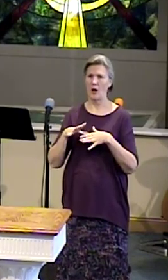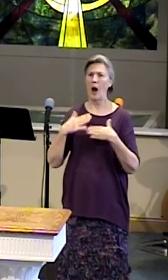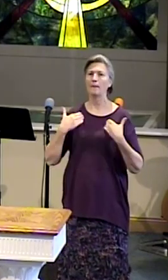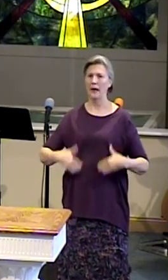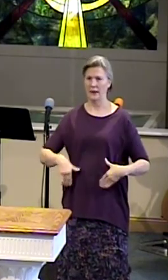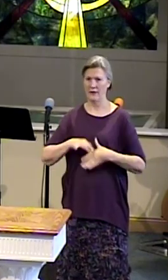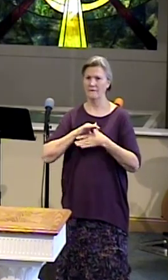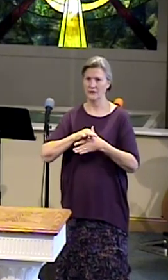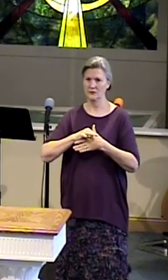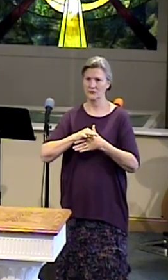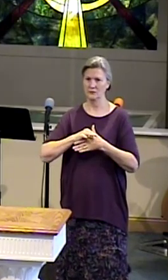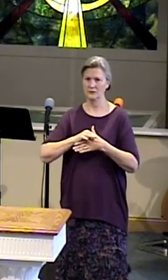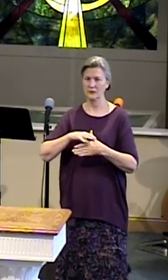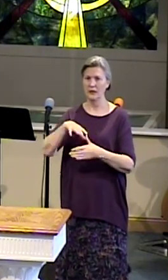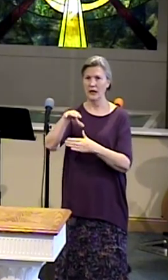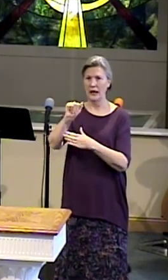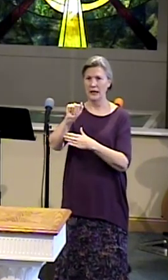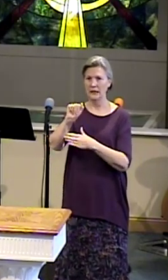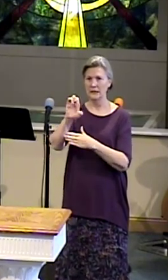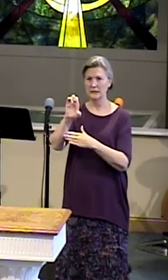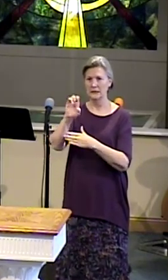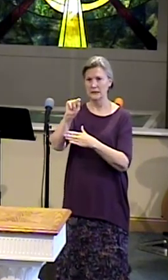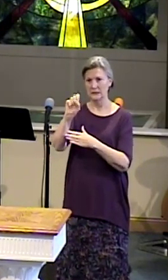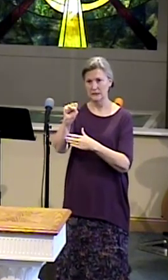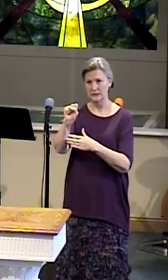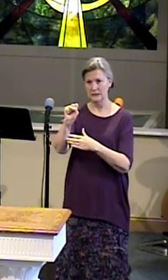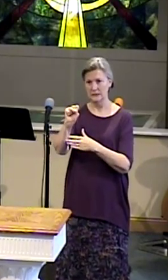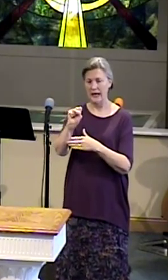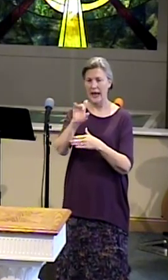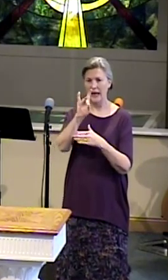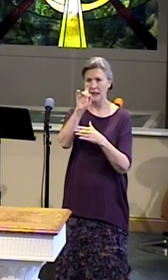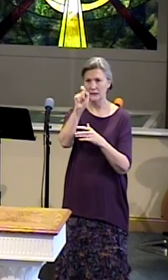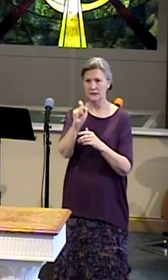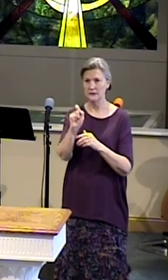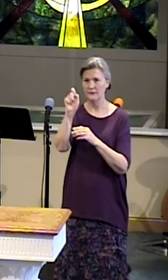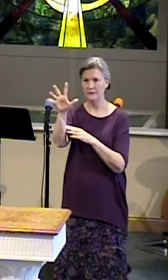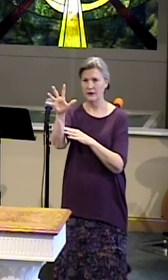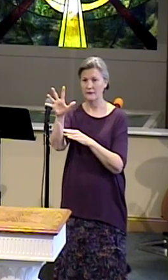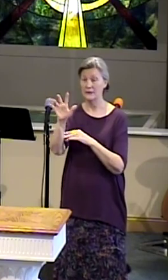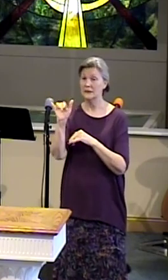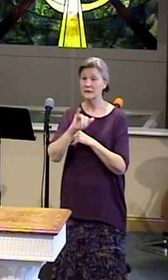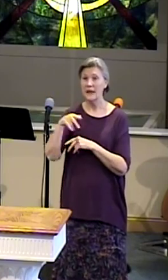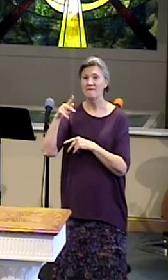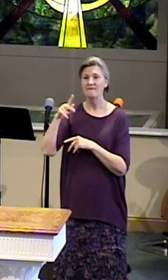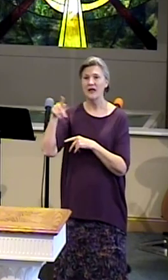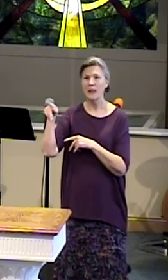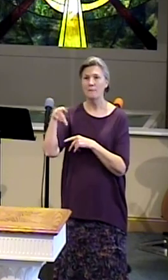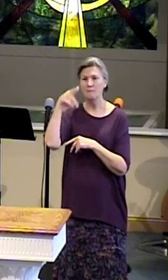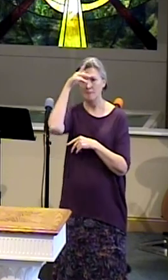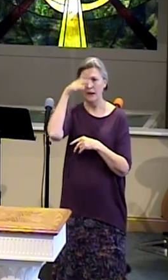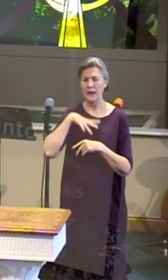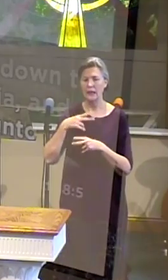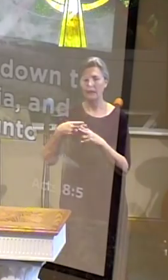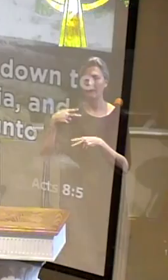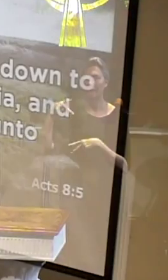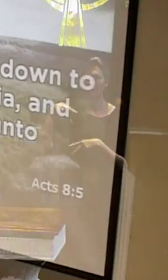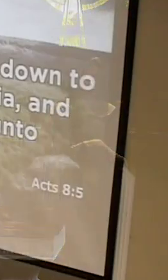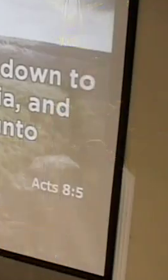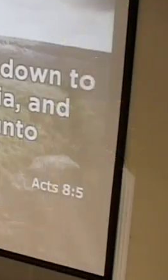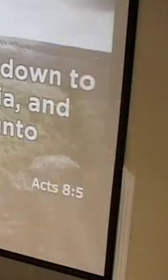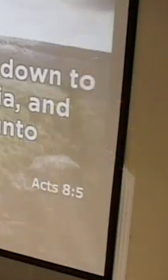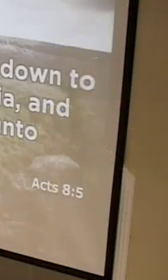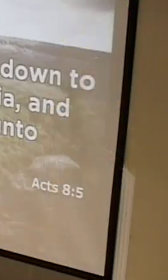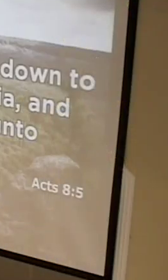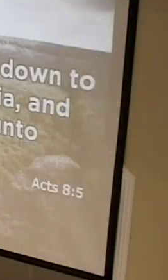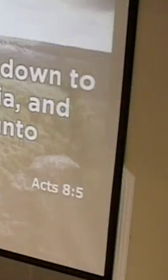Acts 8:5. Now, this is the same Philip. My question was,